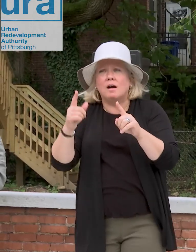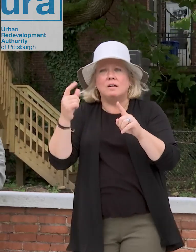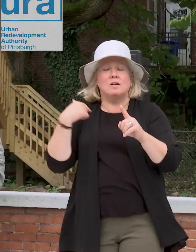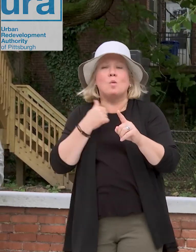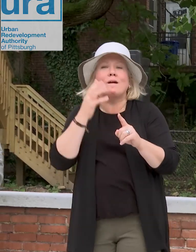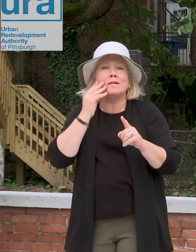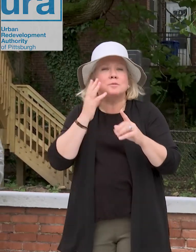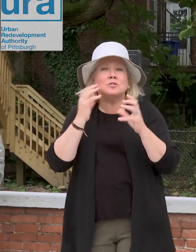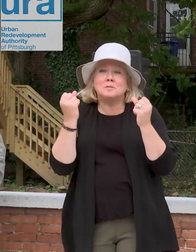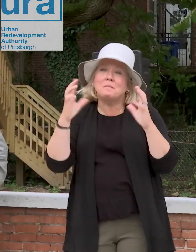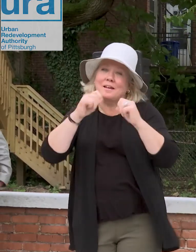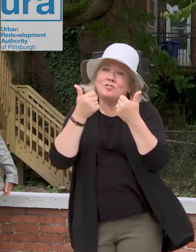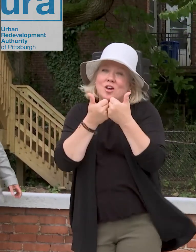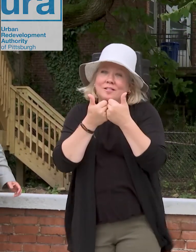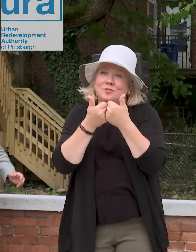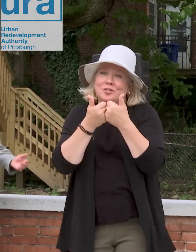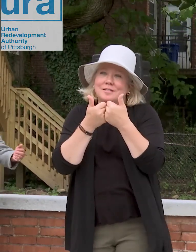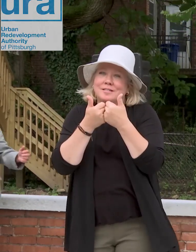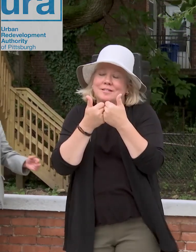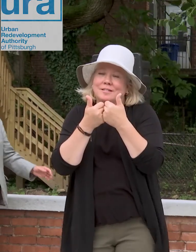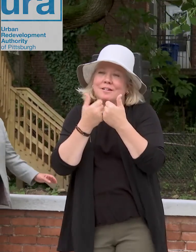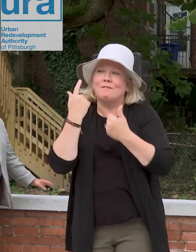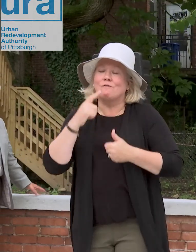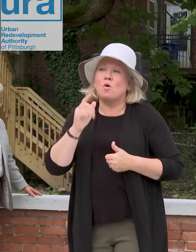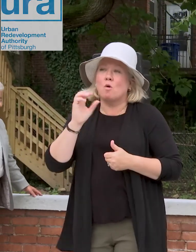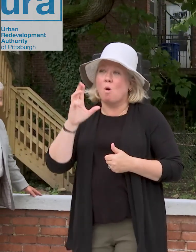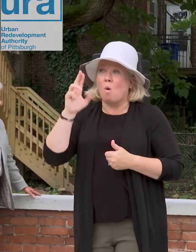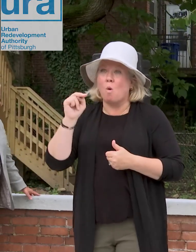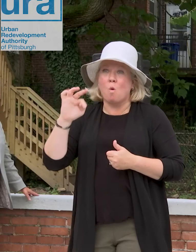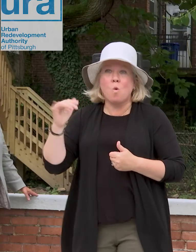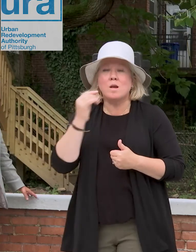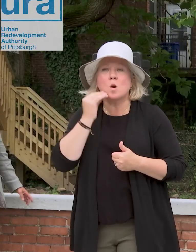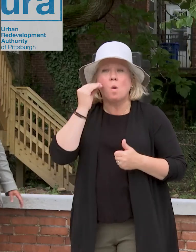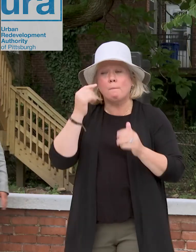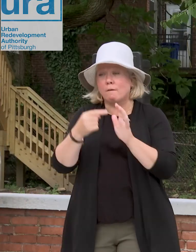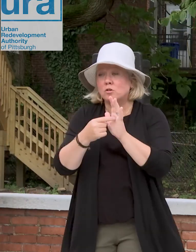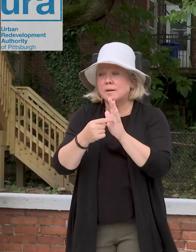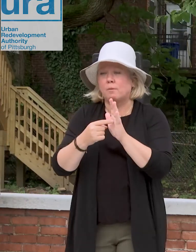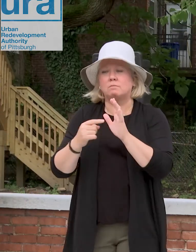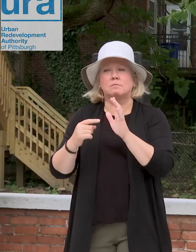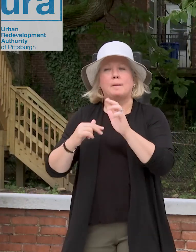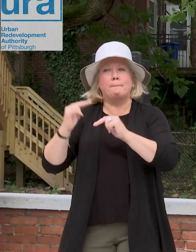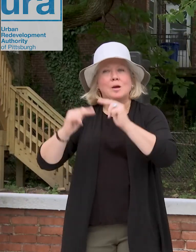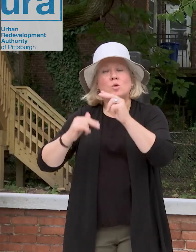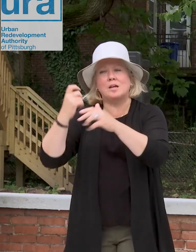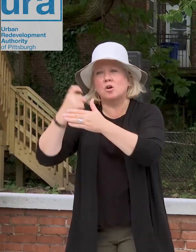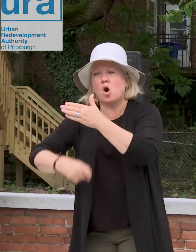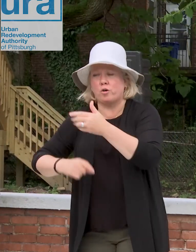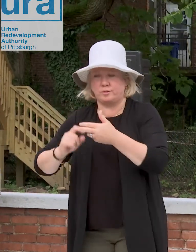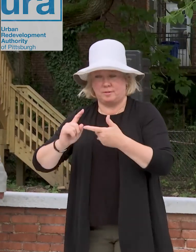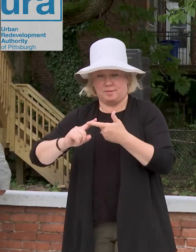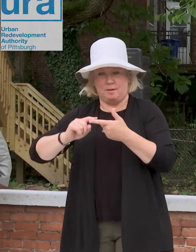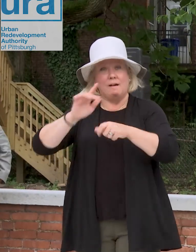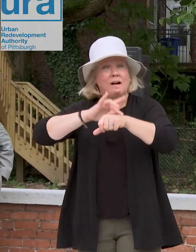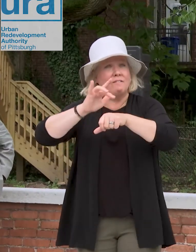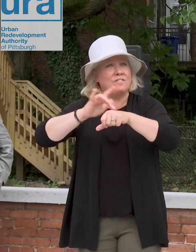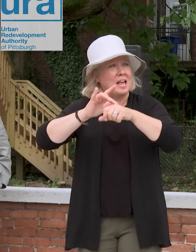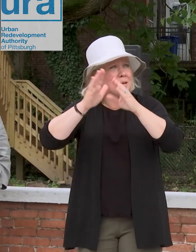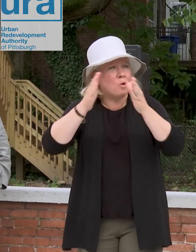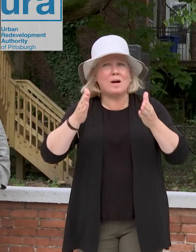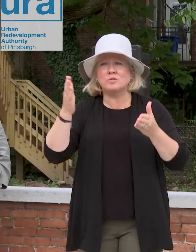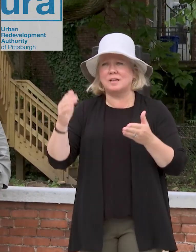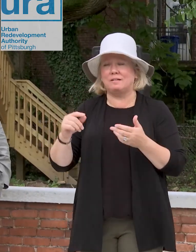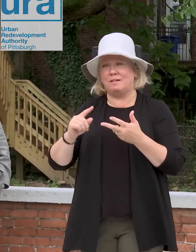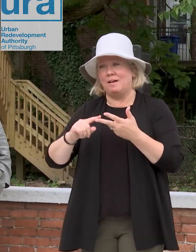when it comes to providing home ownership. Some of those challenges are construction costs. availability of housing, and then our affordability